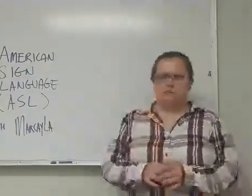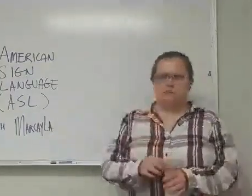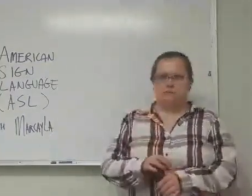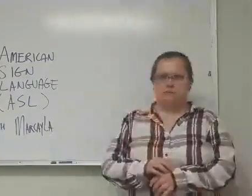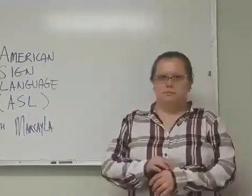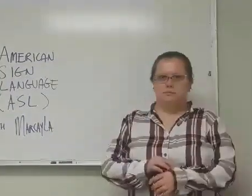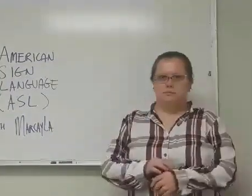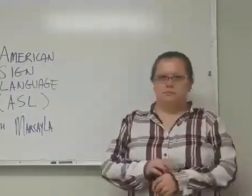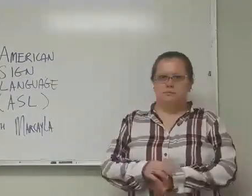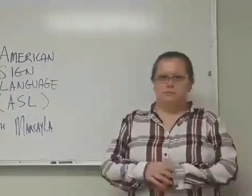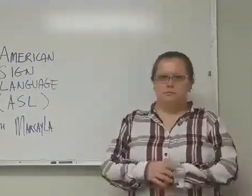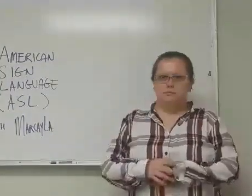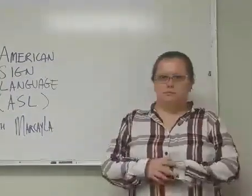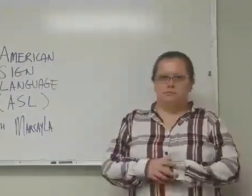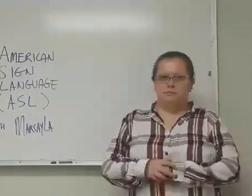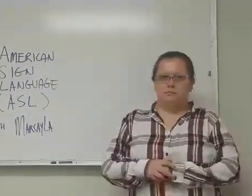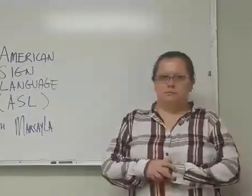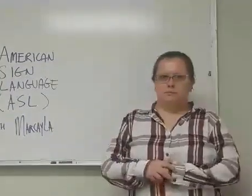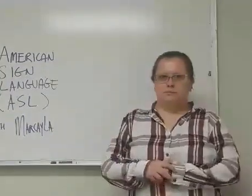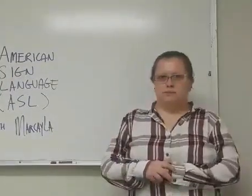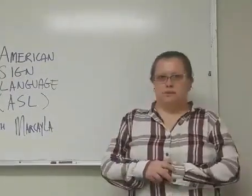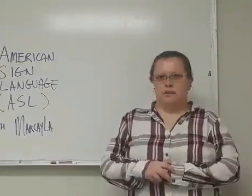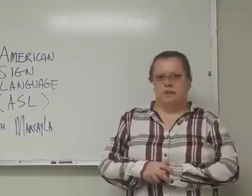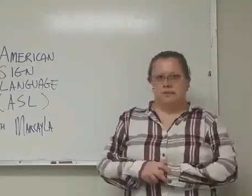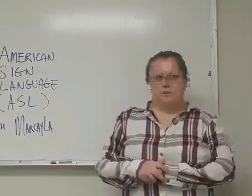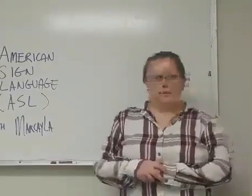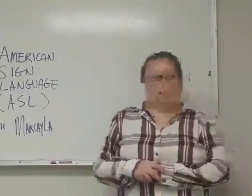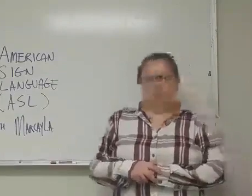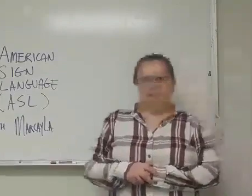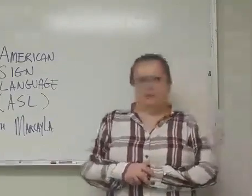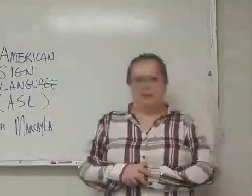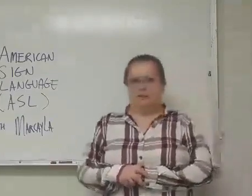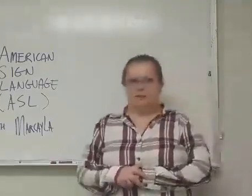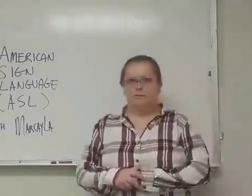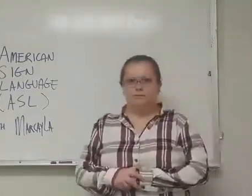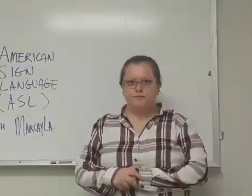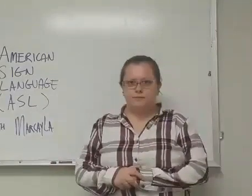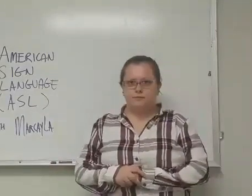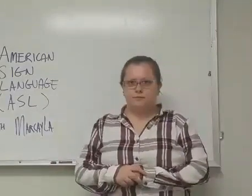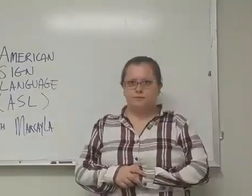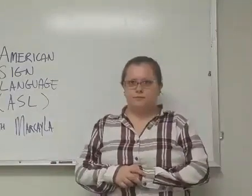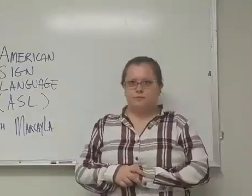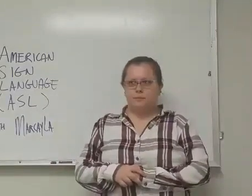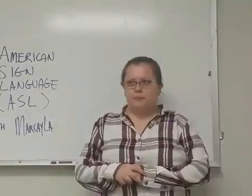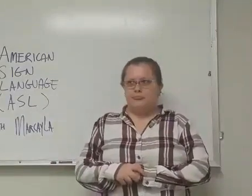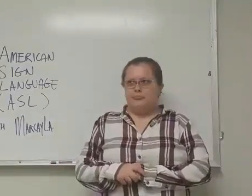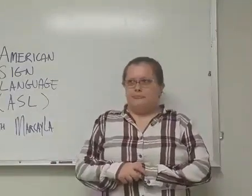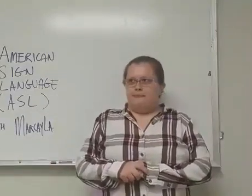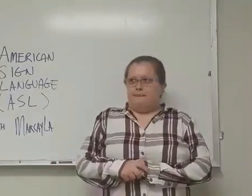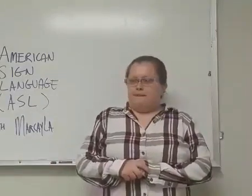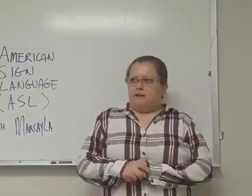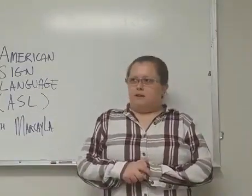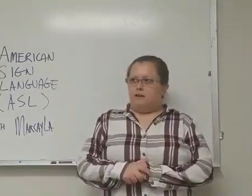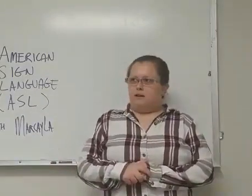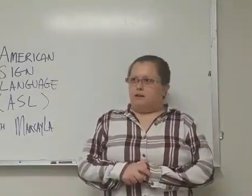just want to ask them, what do you do for fun? What is there a shorthand way of saying that?